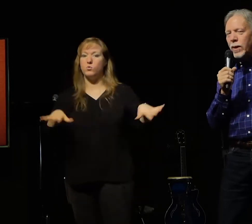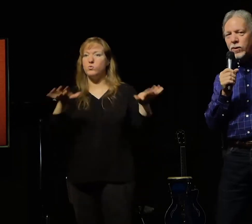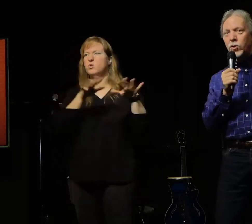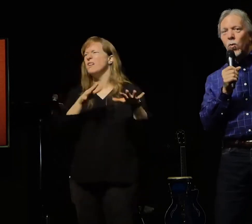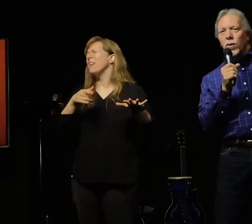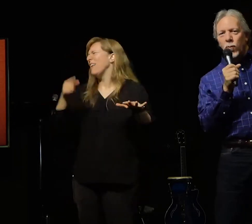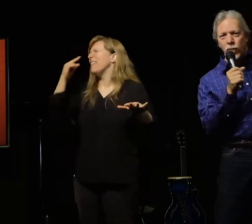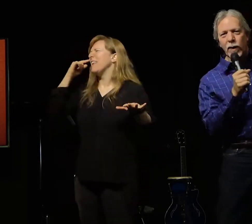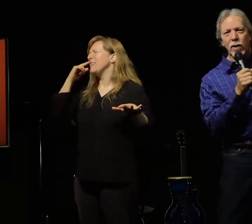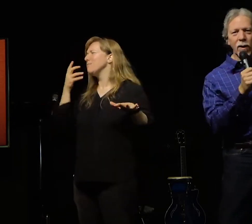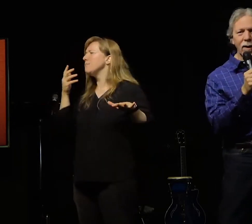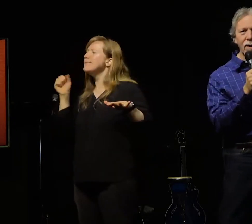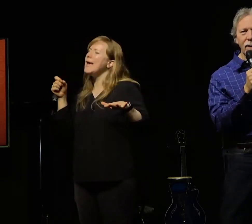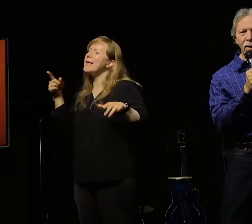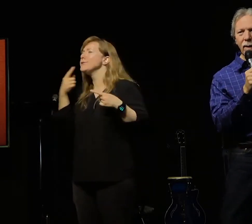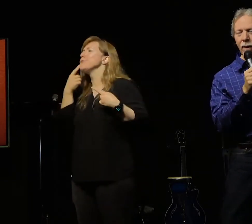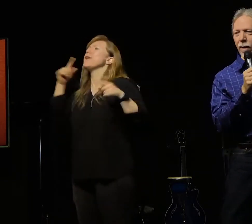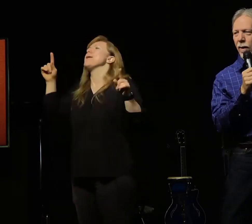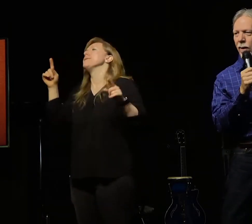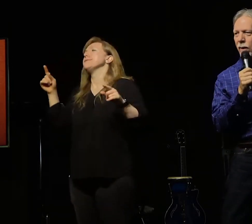Famous historical figure.